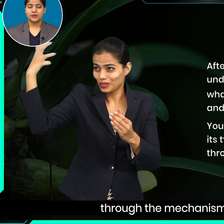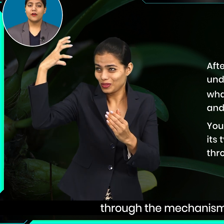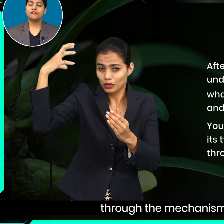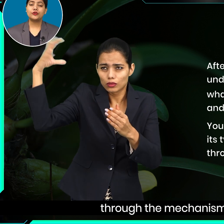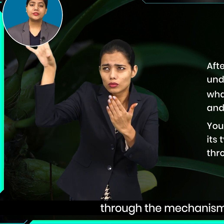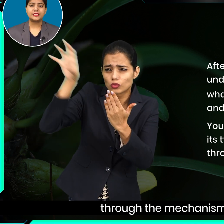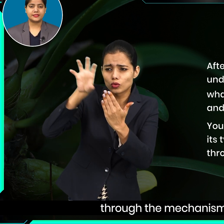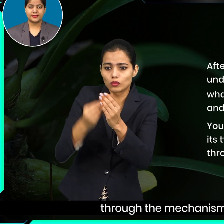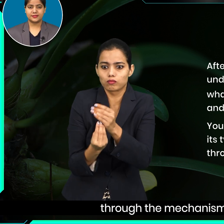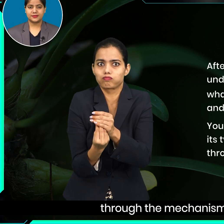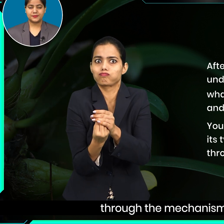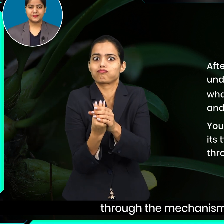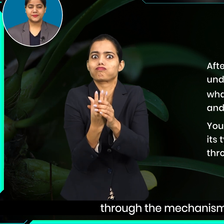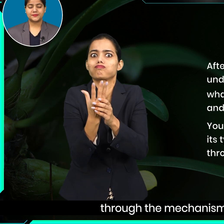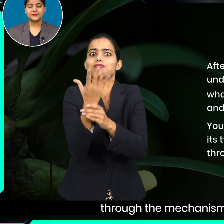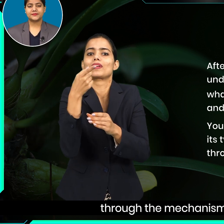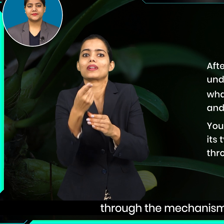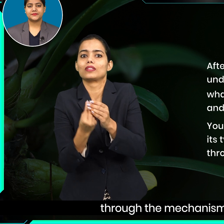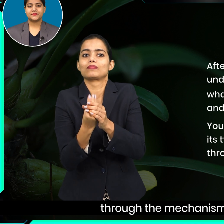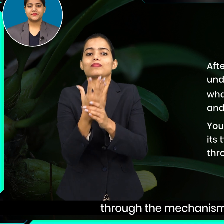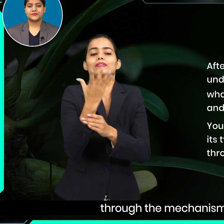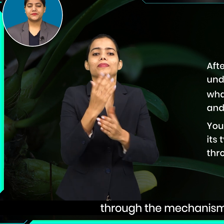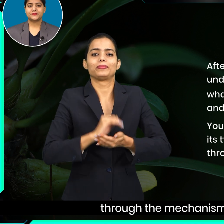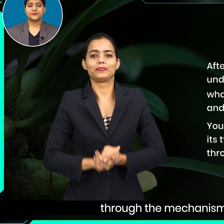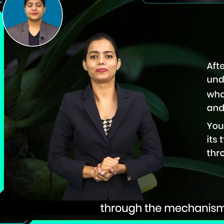mechanism photosynthesis.